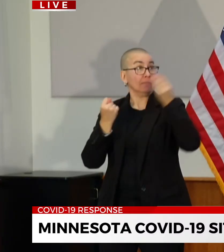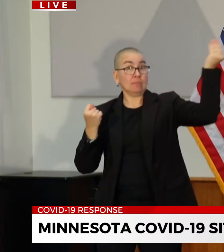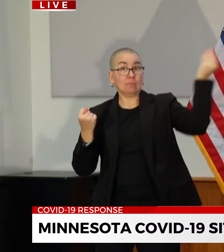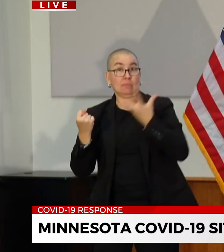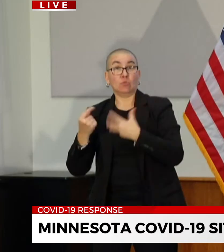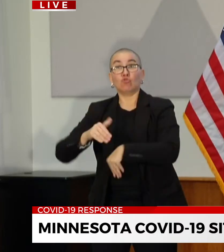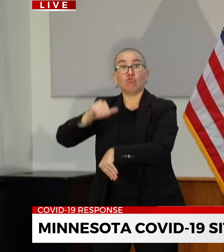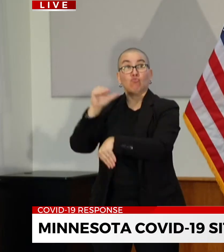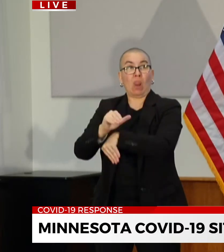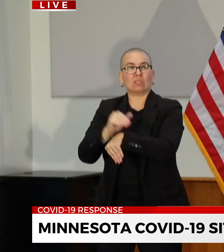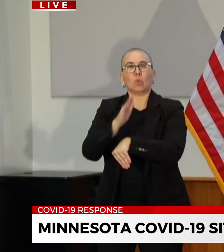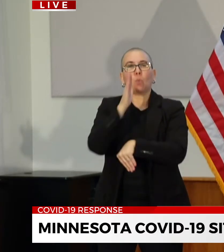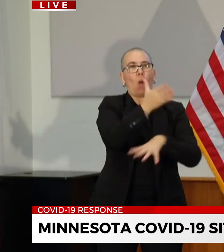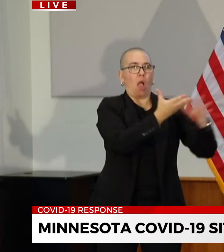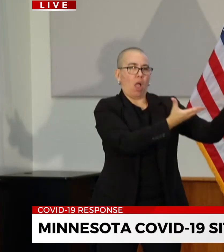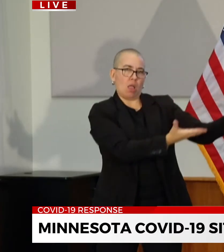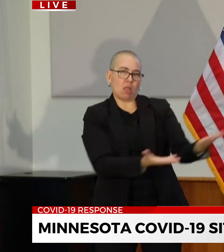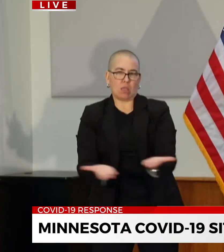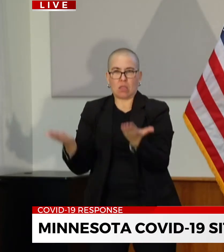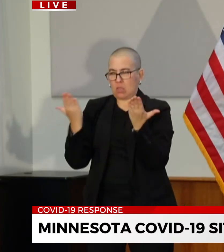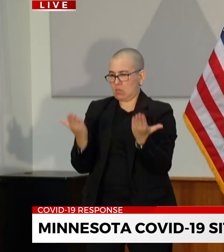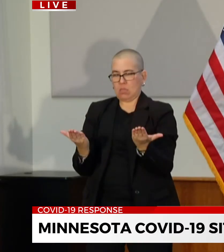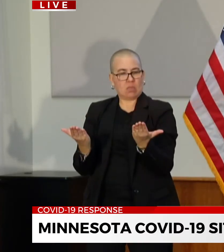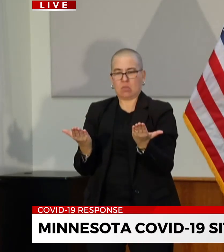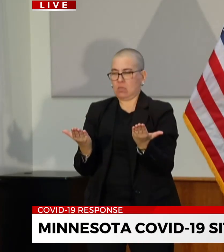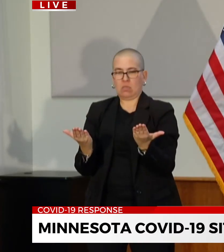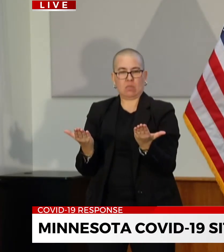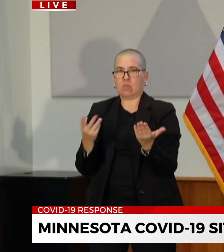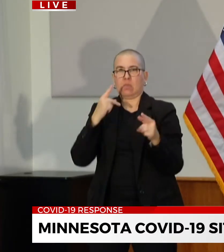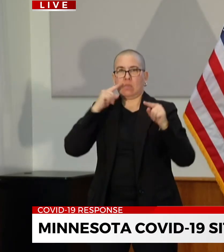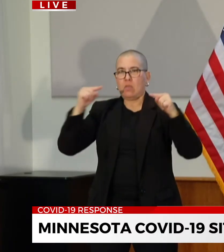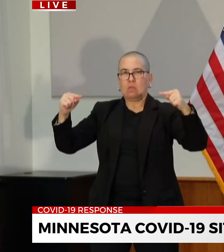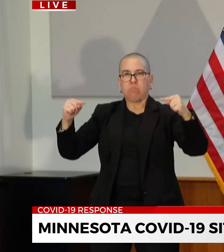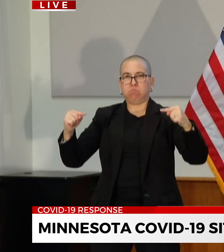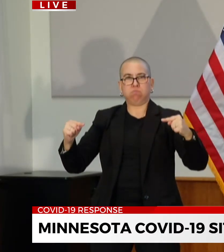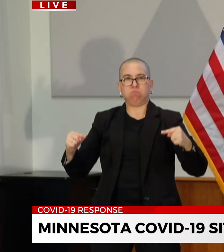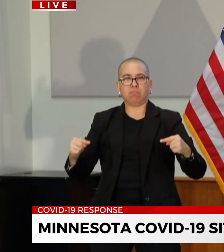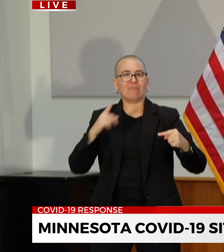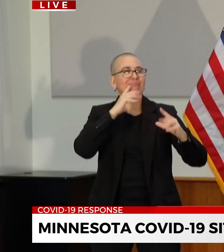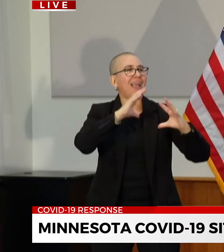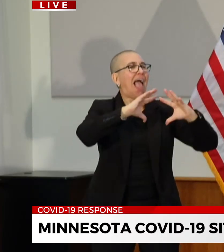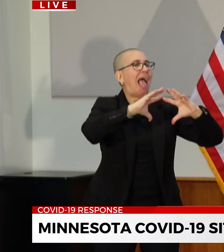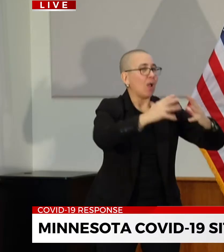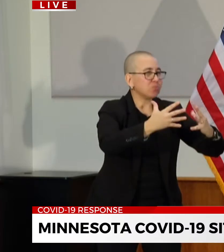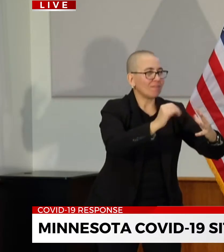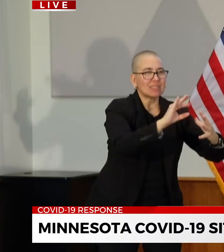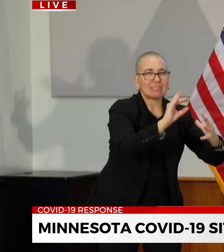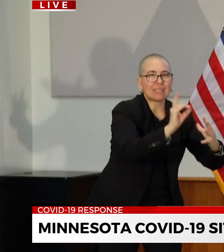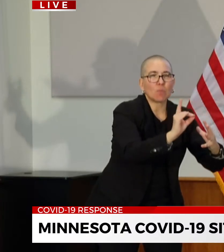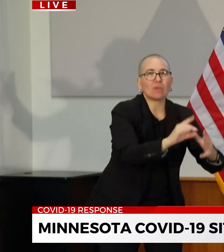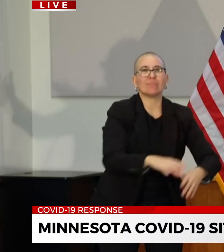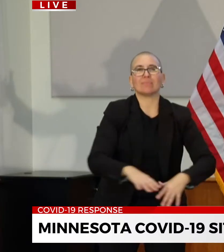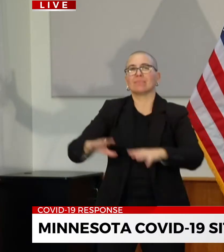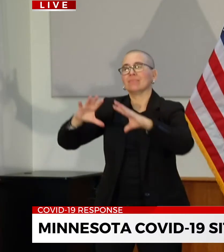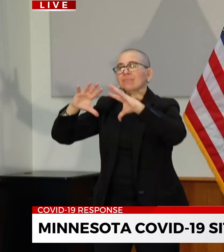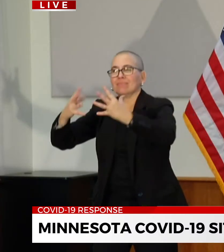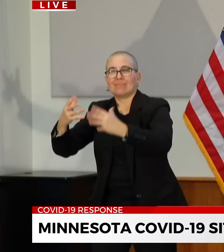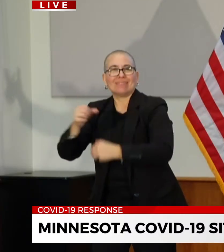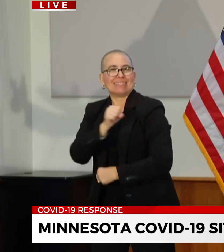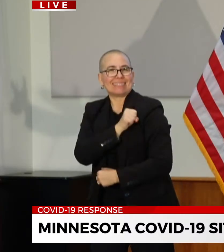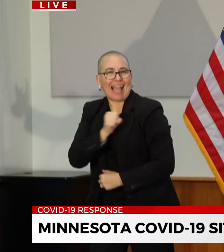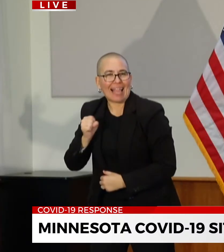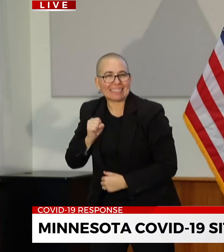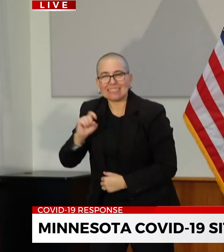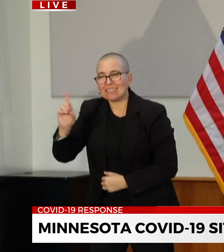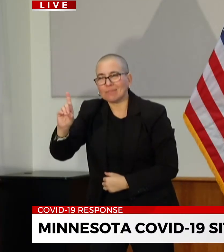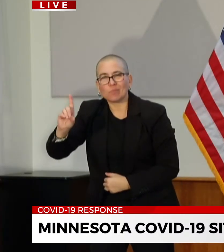what we'll try and do is combine, because as you might expect, House Democrats and House Republicans have a little different approach to this. Senate Republicans and Senate Democrats